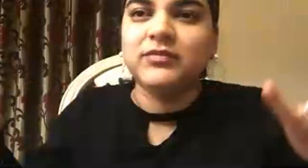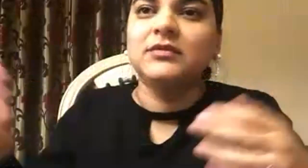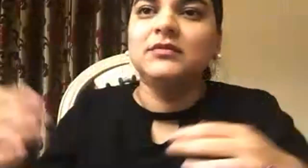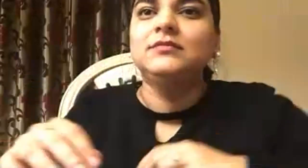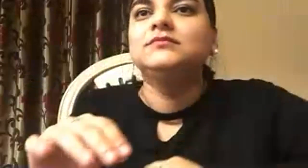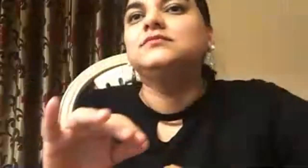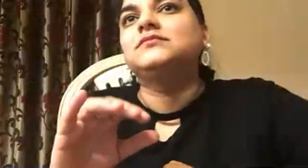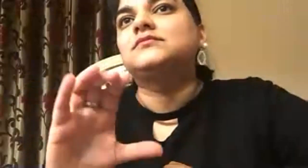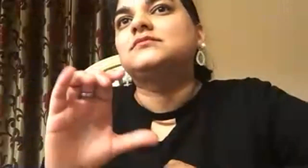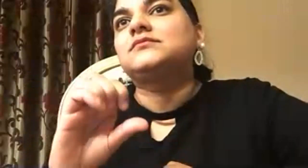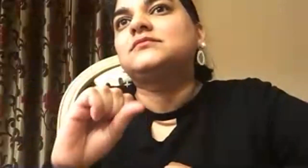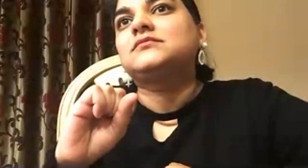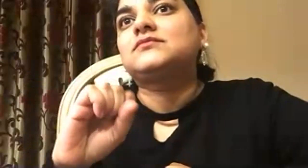bit without it dying on me.